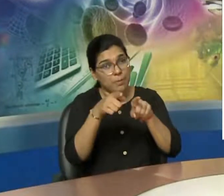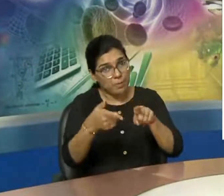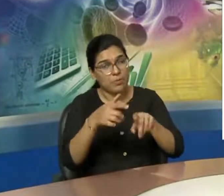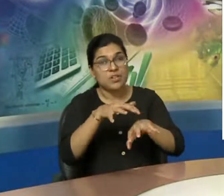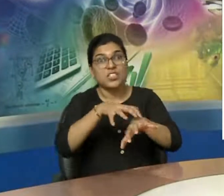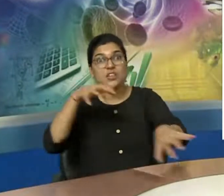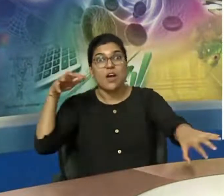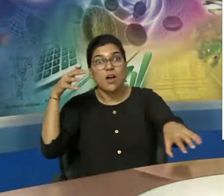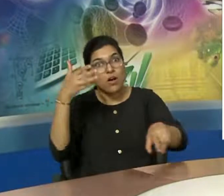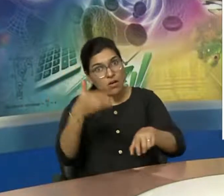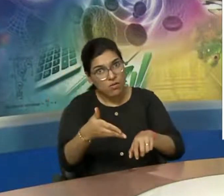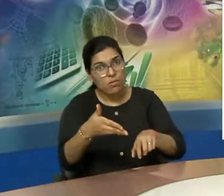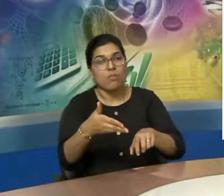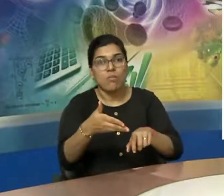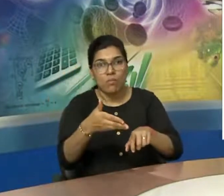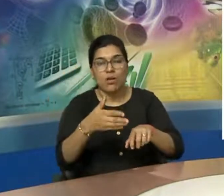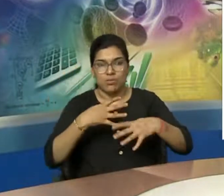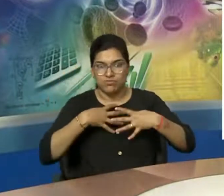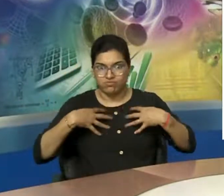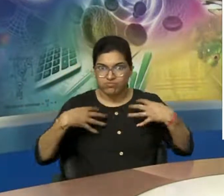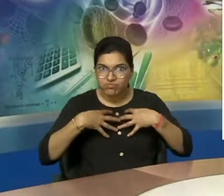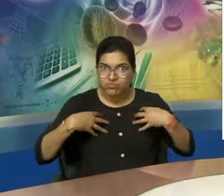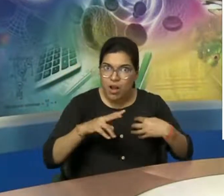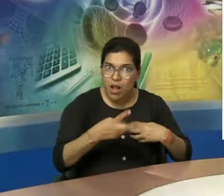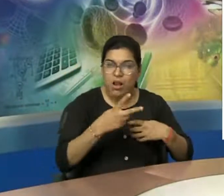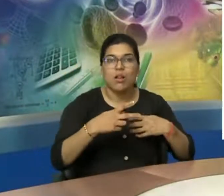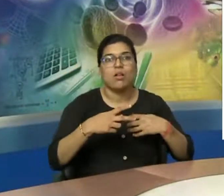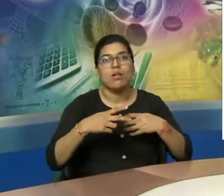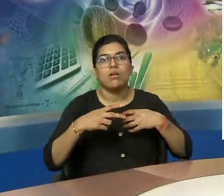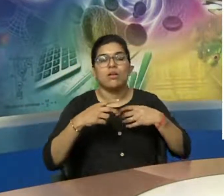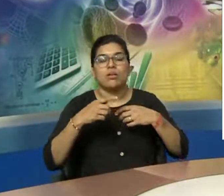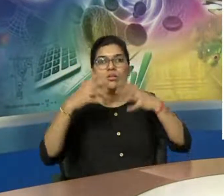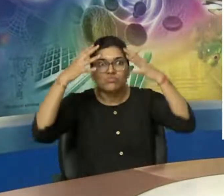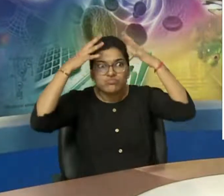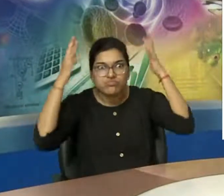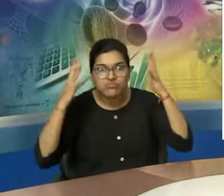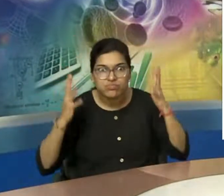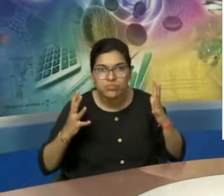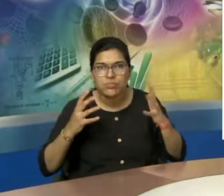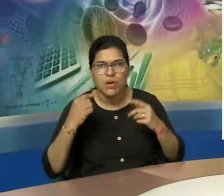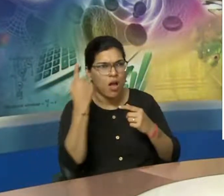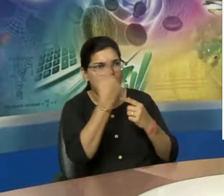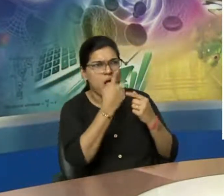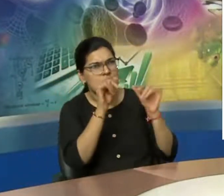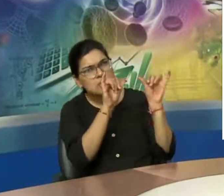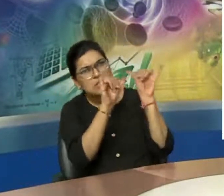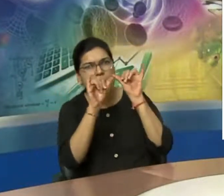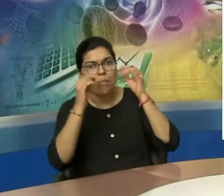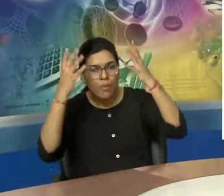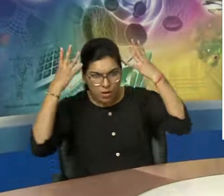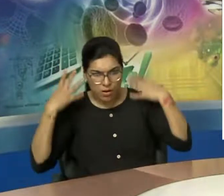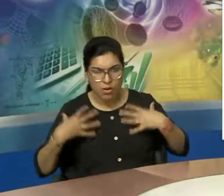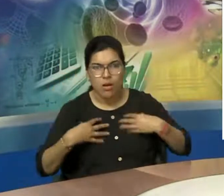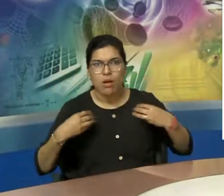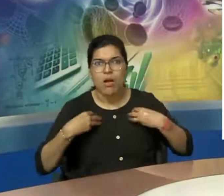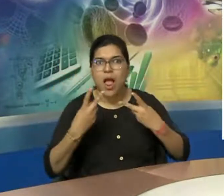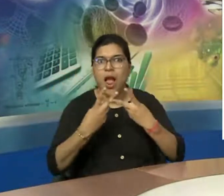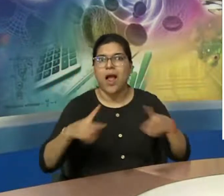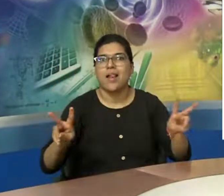There are some more examples like a tiger, a lion, a lotus, and a rose. These are